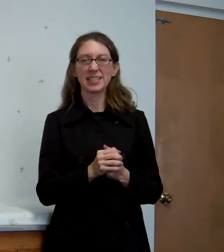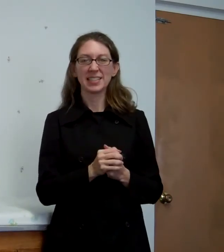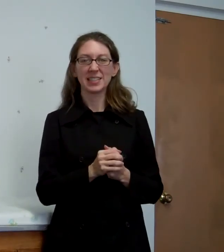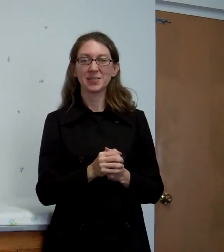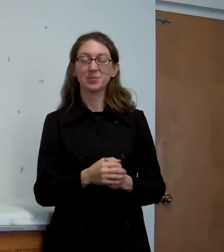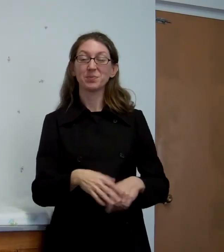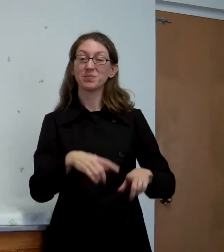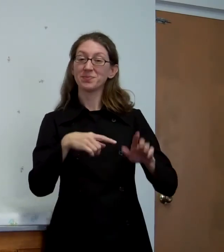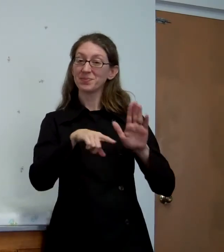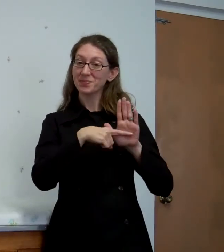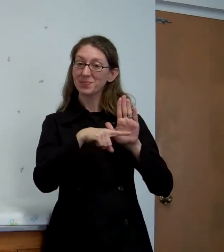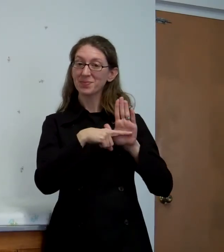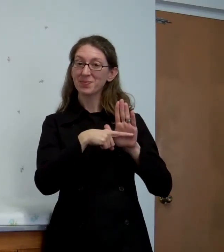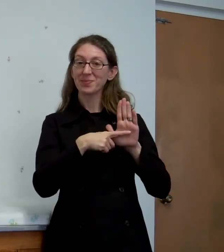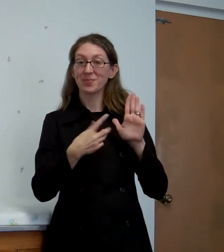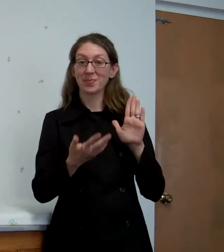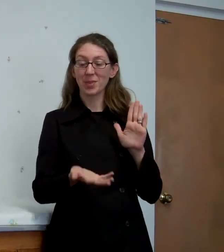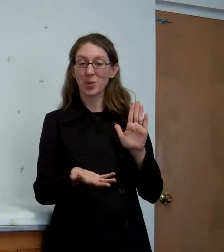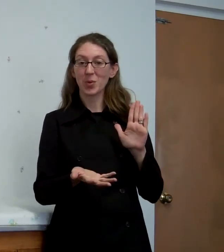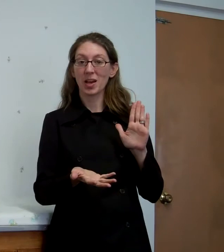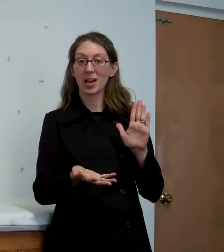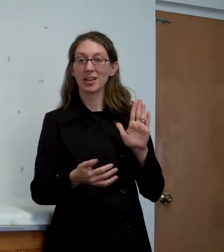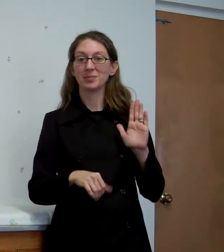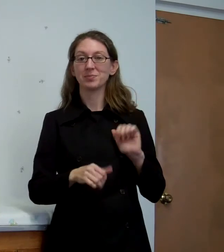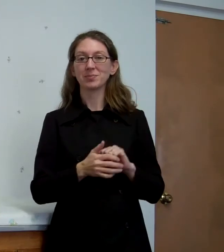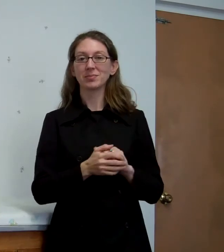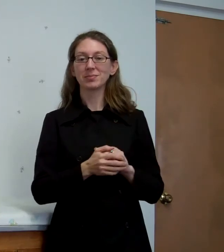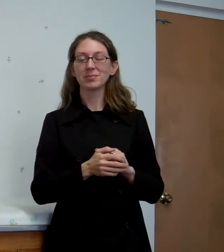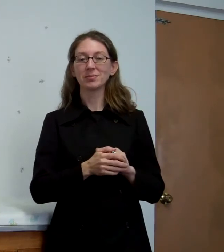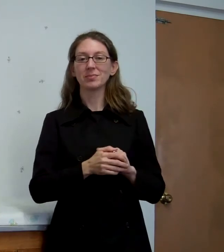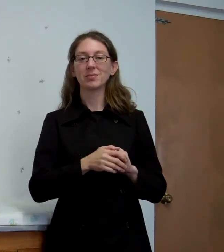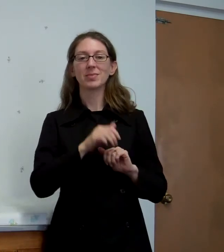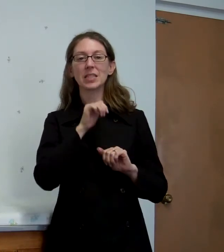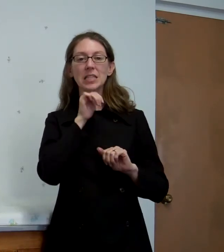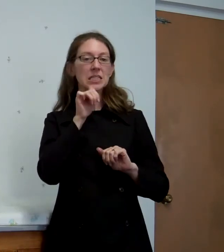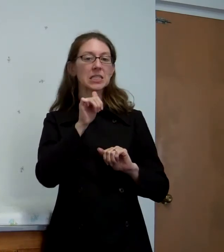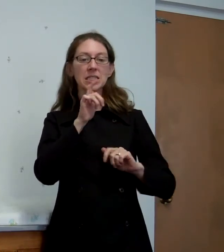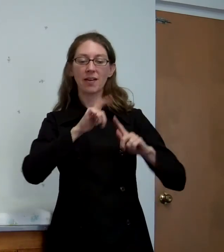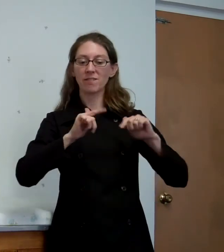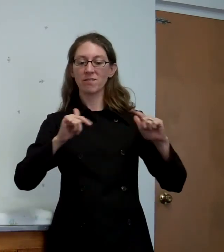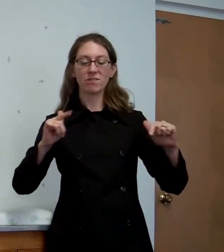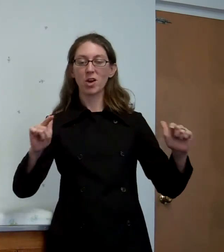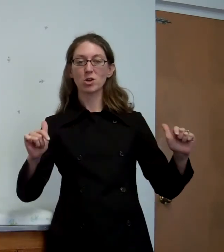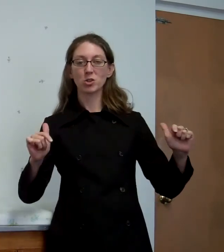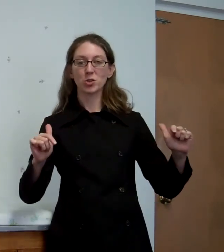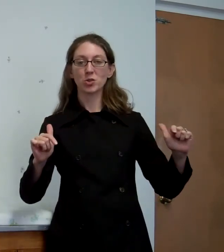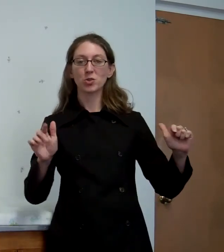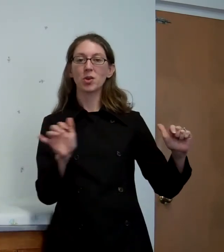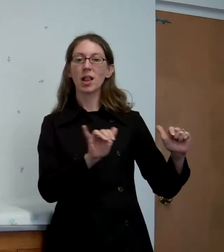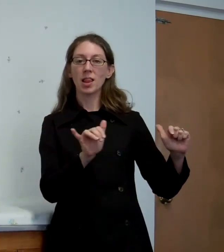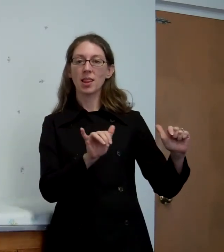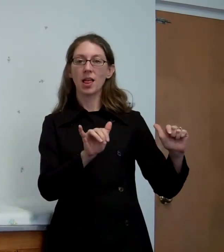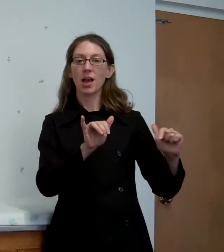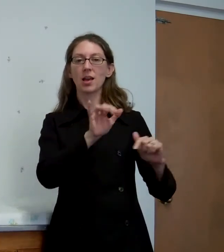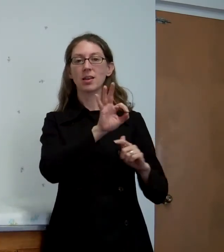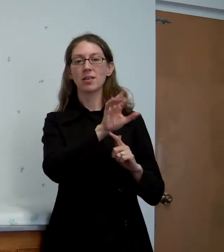The disadvantages of contours is that they're not as versatile as flats or pre-folds.